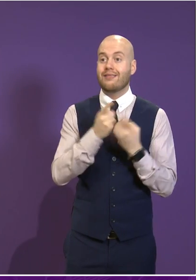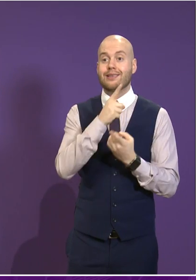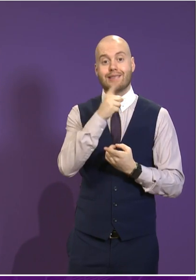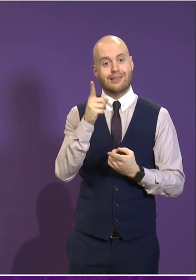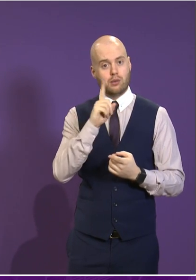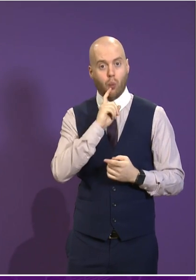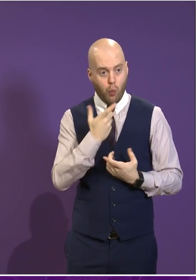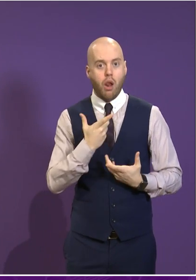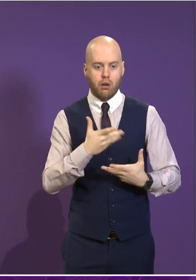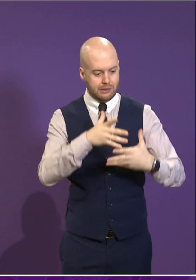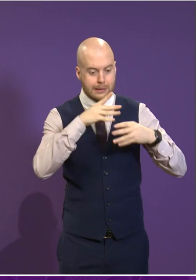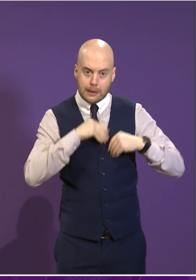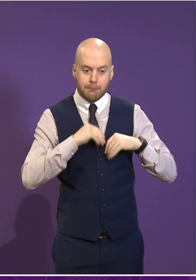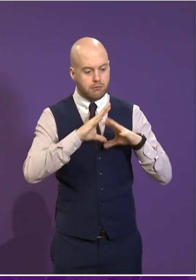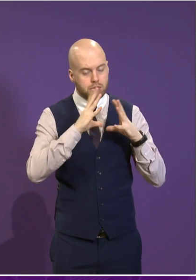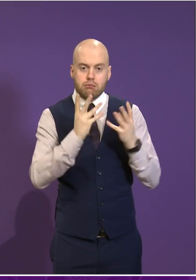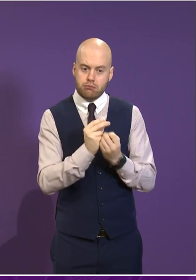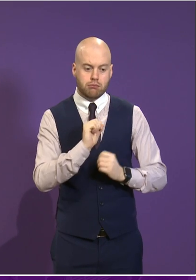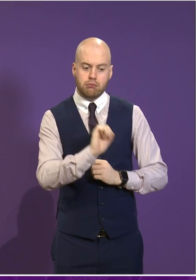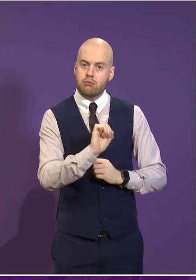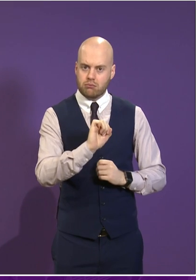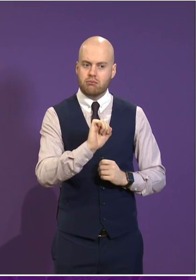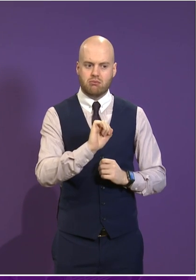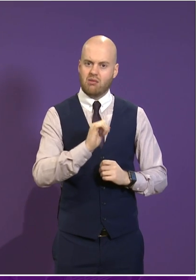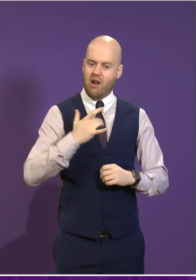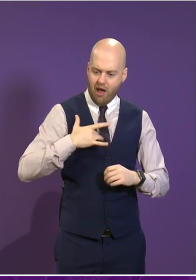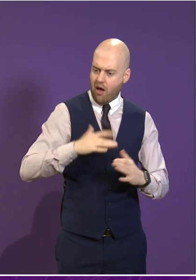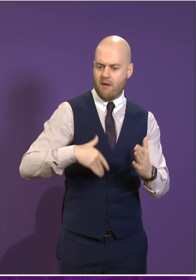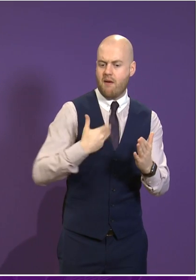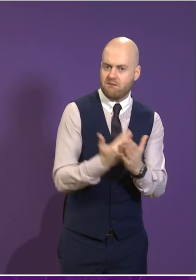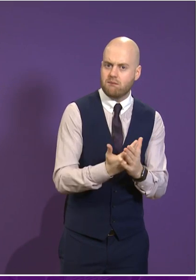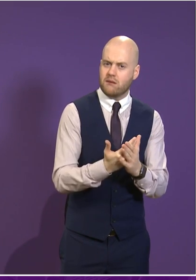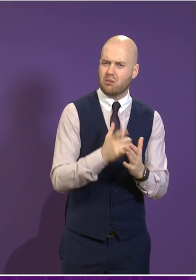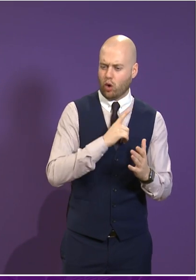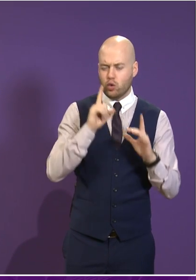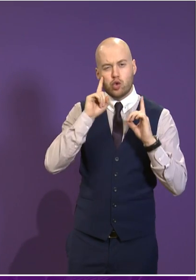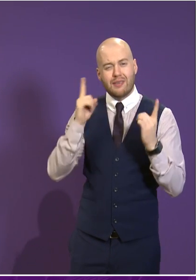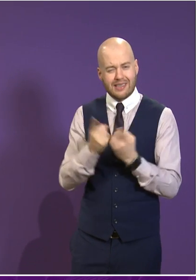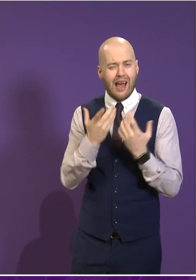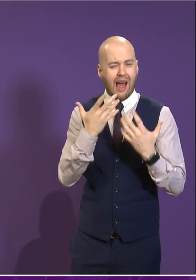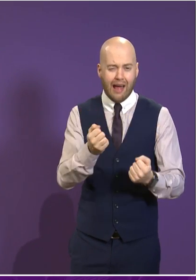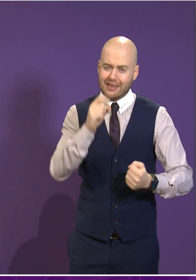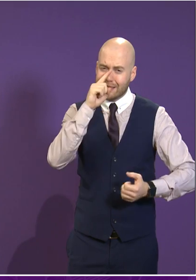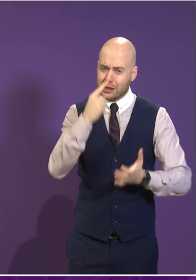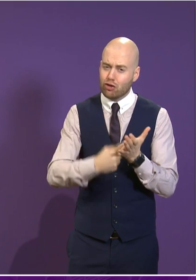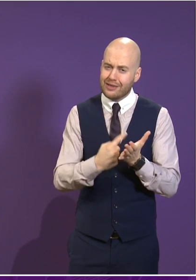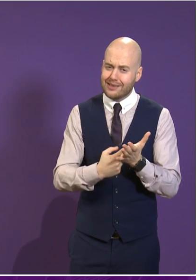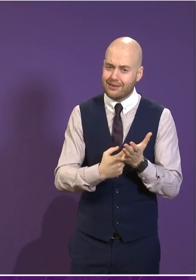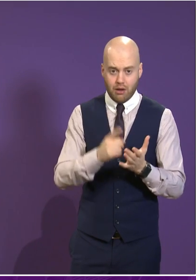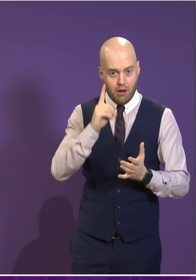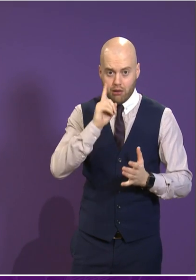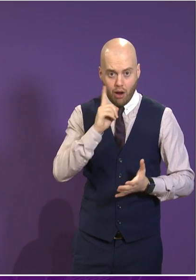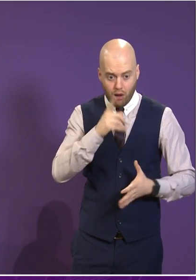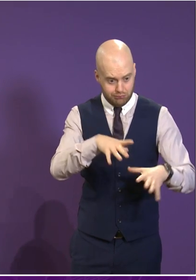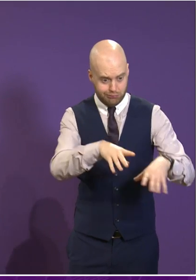because universities have hard decisions to make. That they can't admit everyone, and even when they can admit